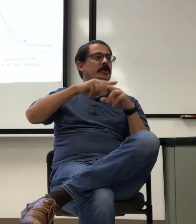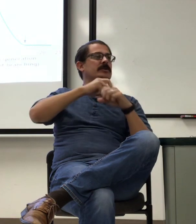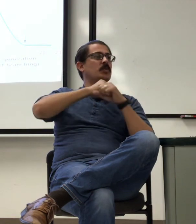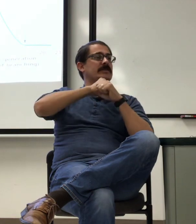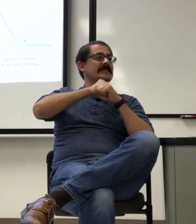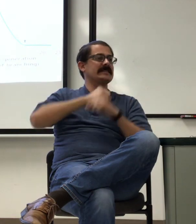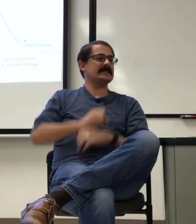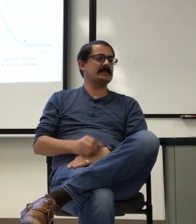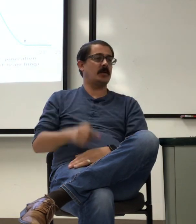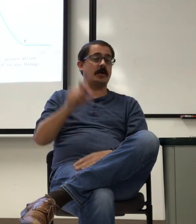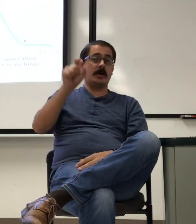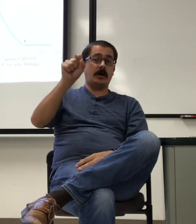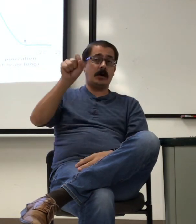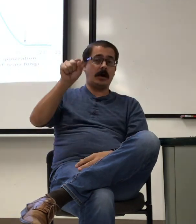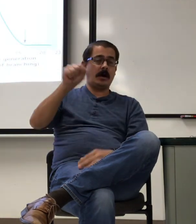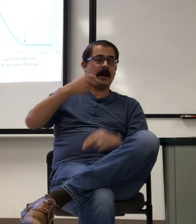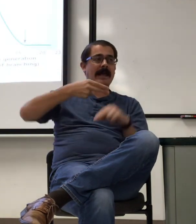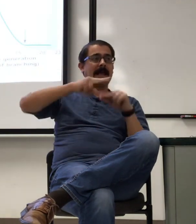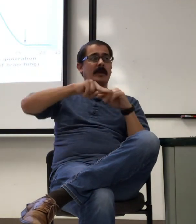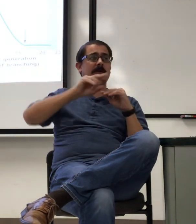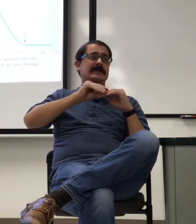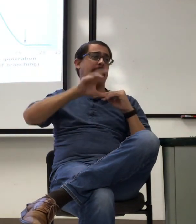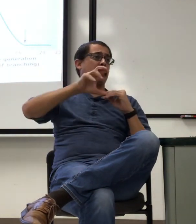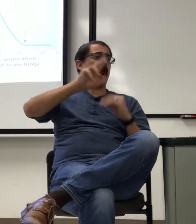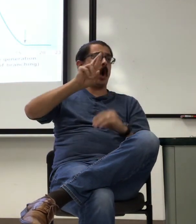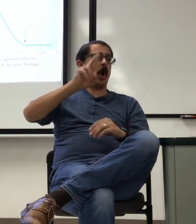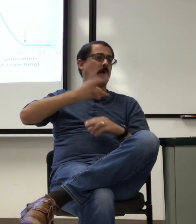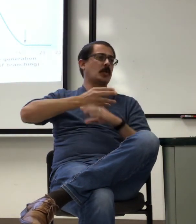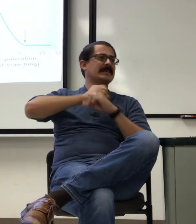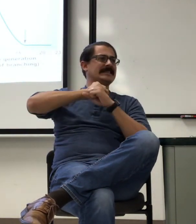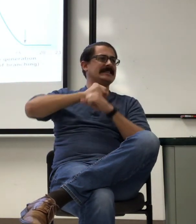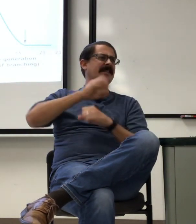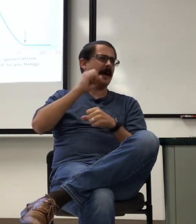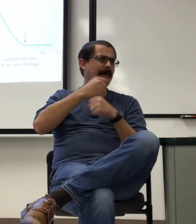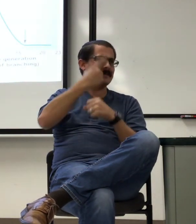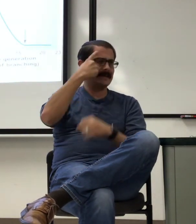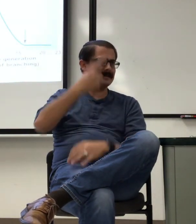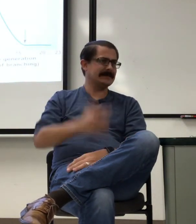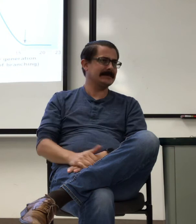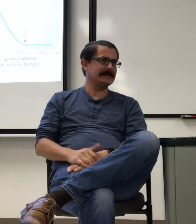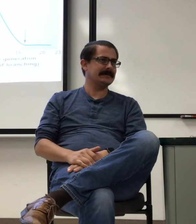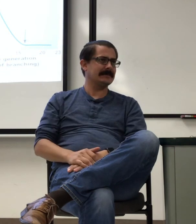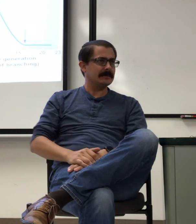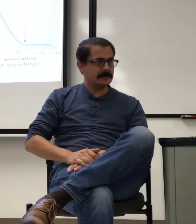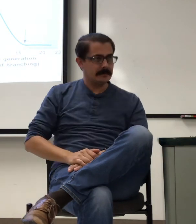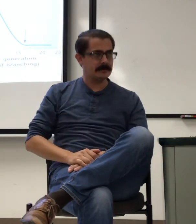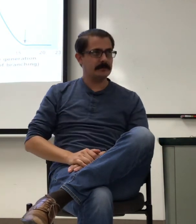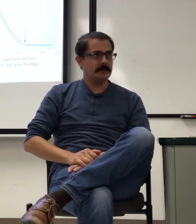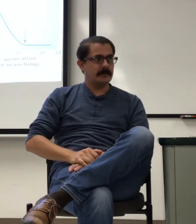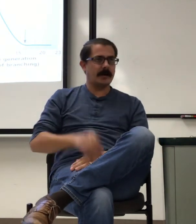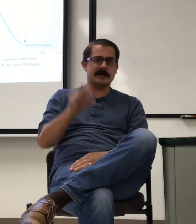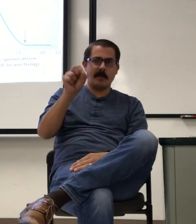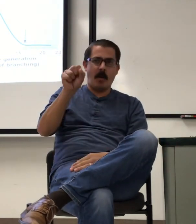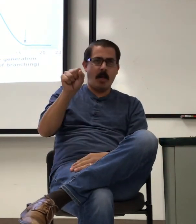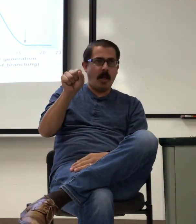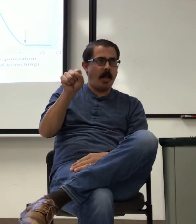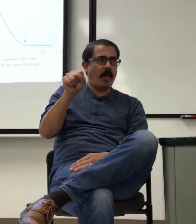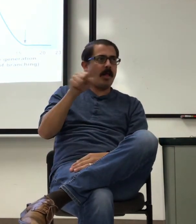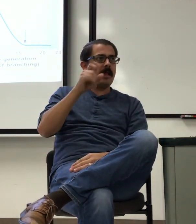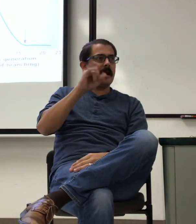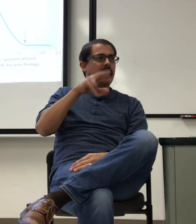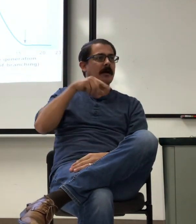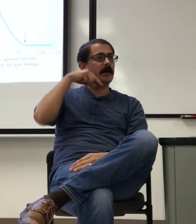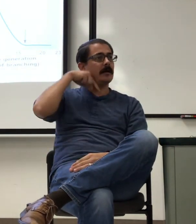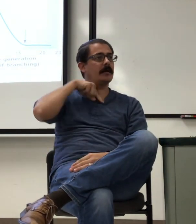So decreased diameter, increase capital R resistance. I mean, that makes sense. There's a smaller space for air to flow through. Can't